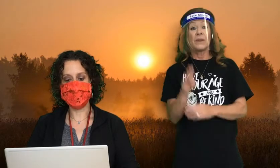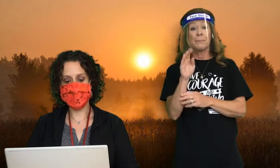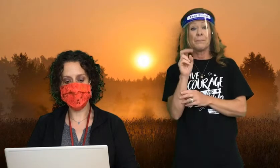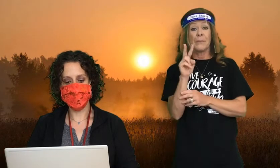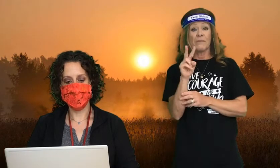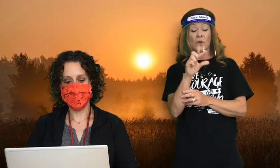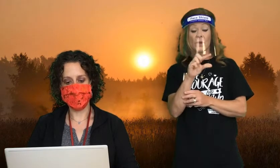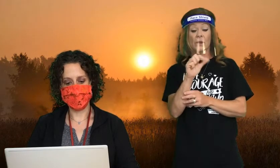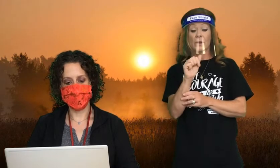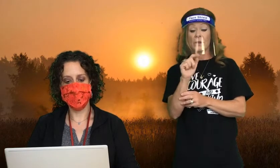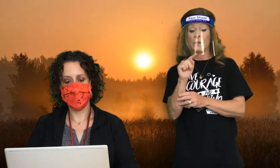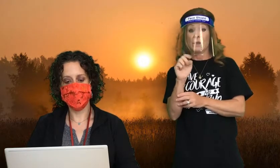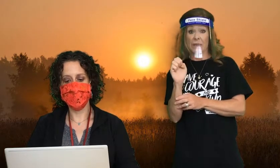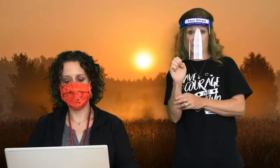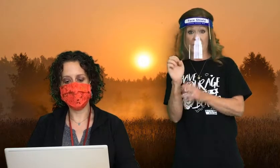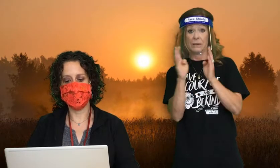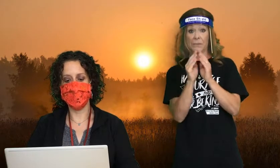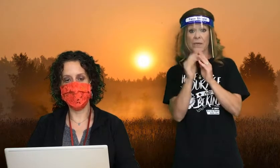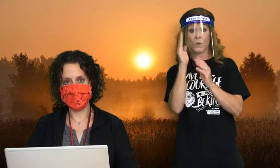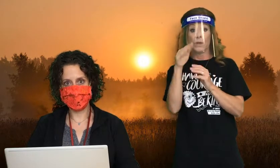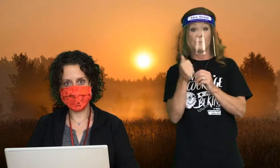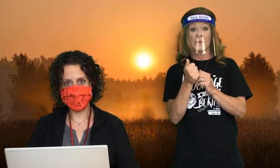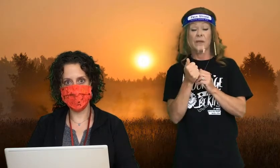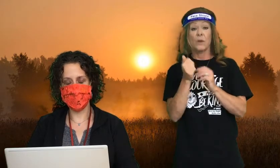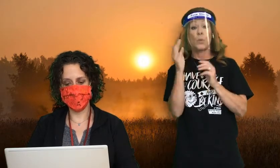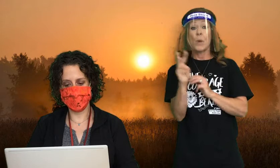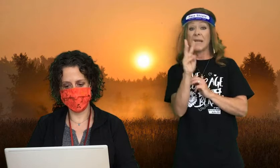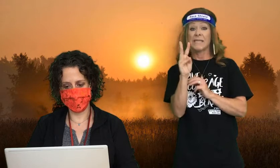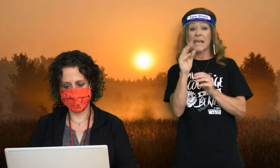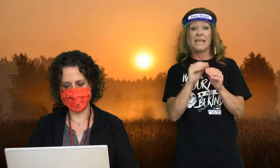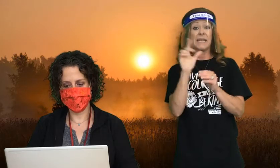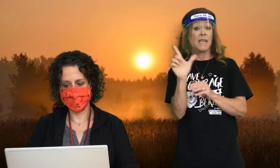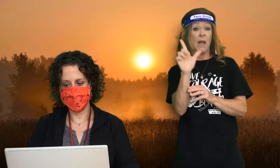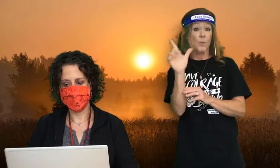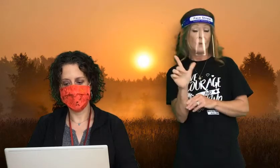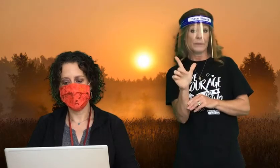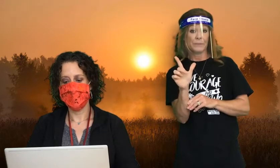Beveridge Gate meeting will be held Wednesday in the library.